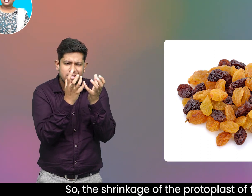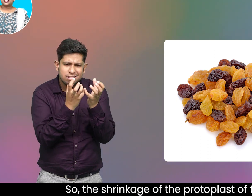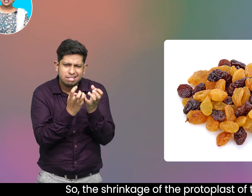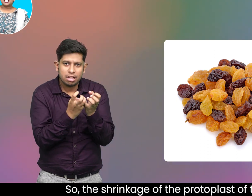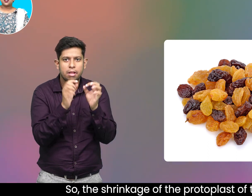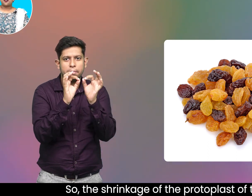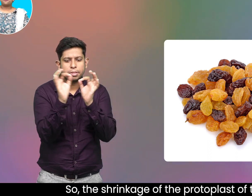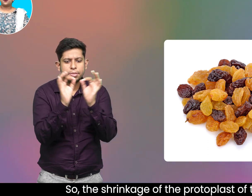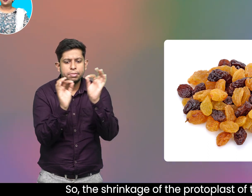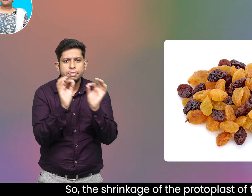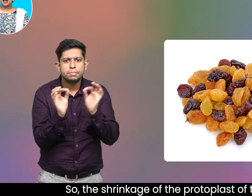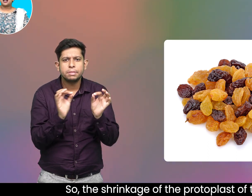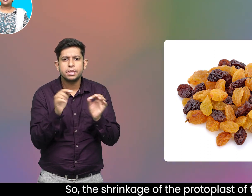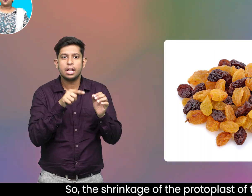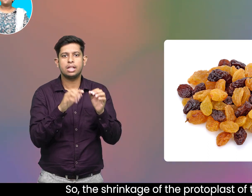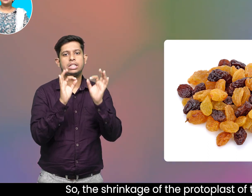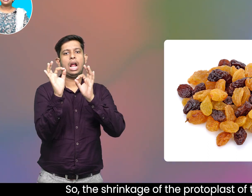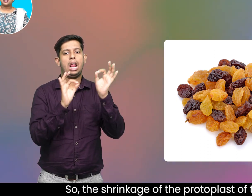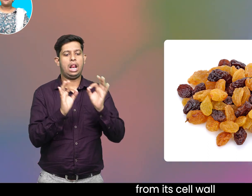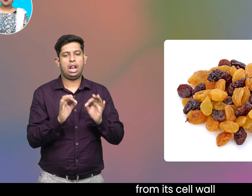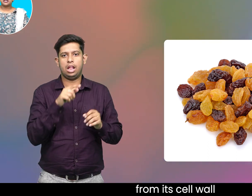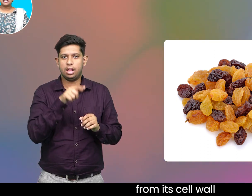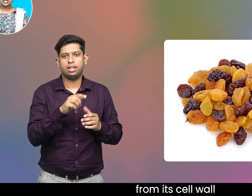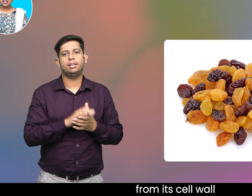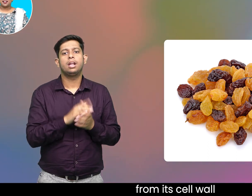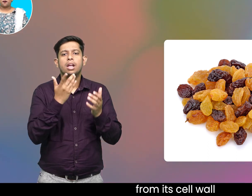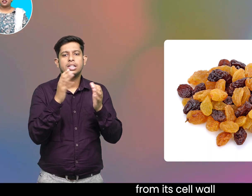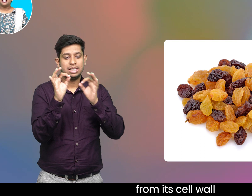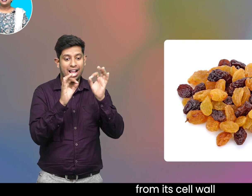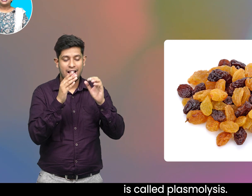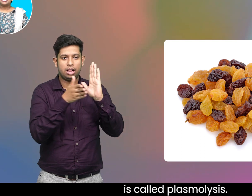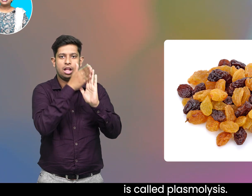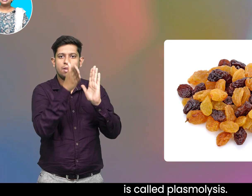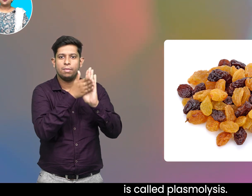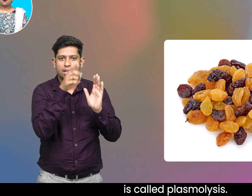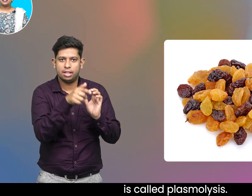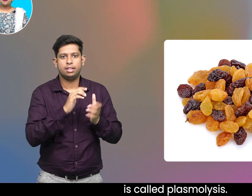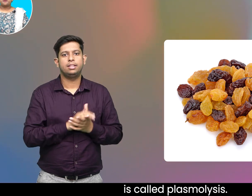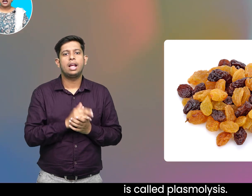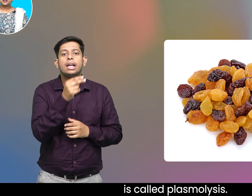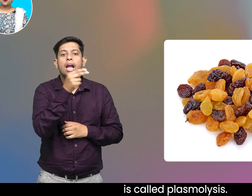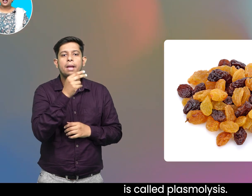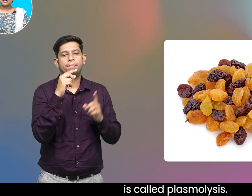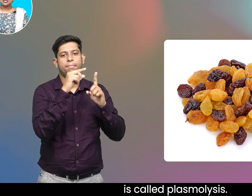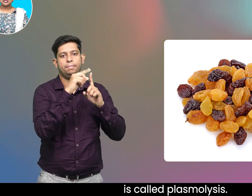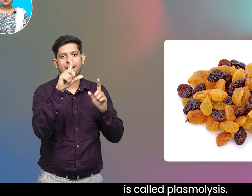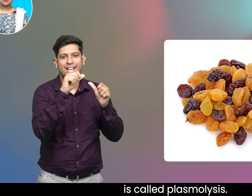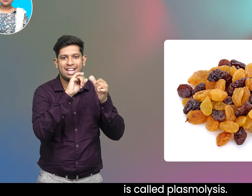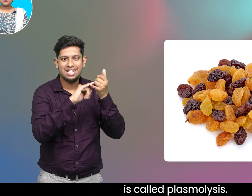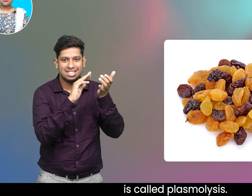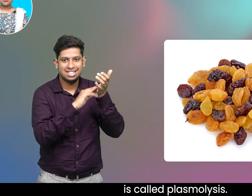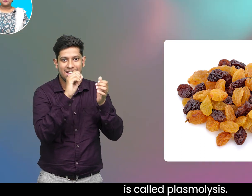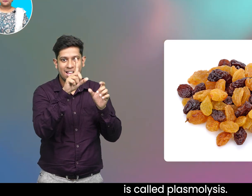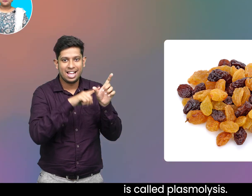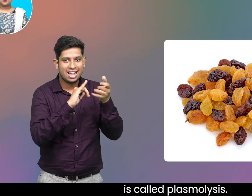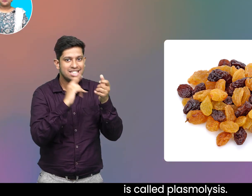So, the shrinkage of protoplast of the cell from its cell wall is called plasmolysis.